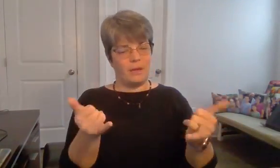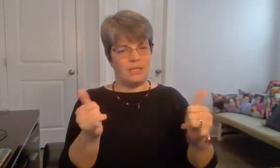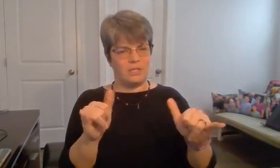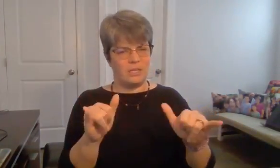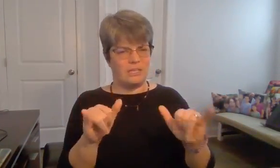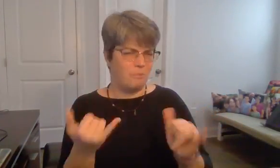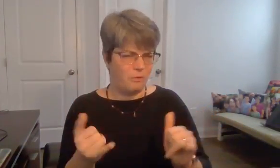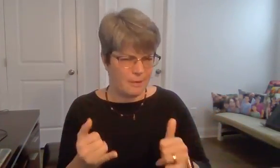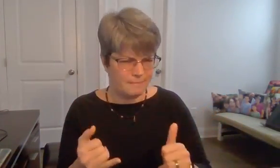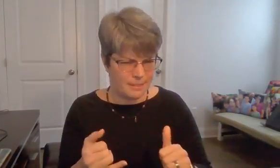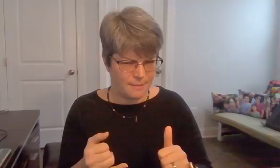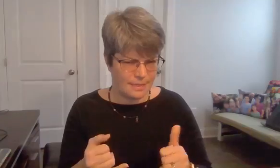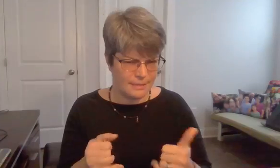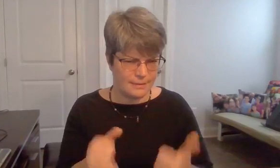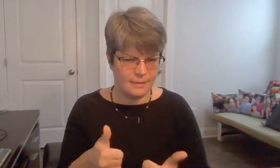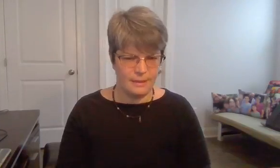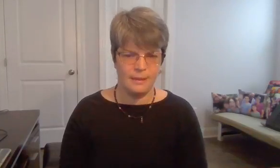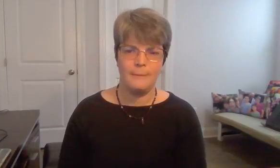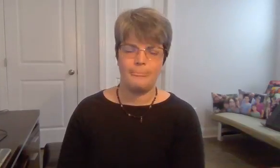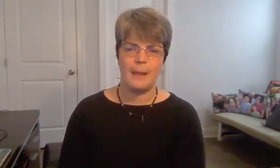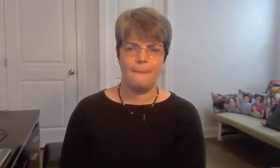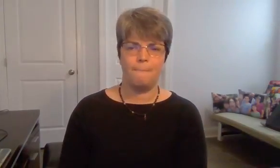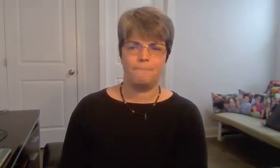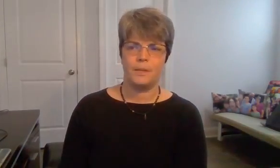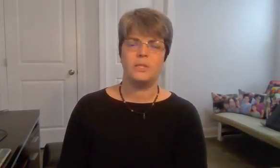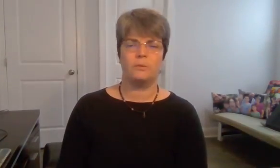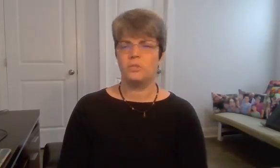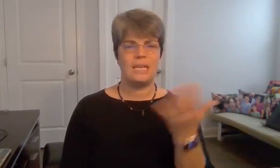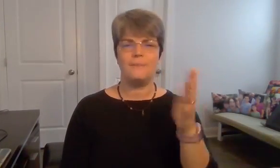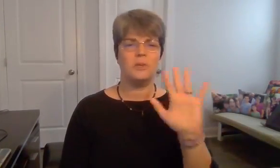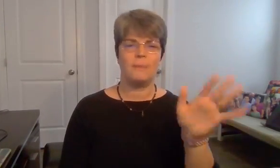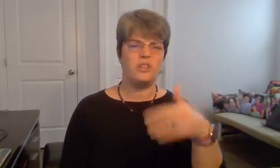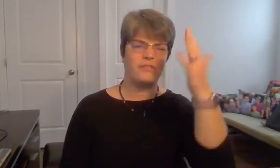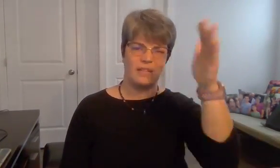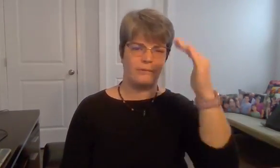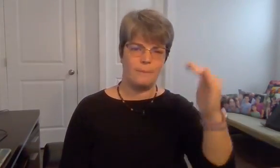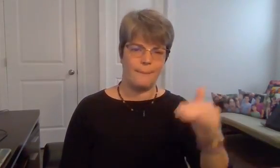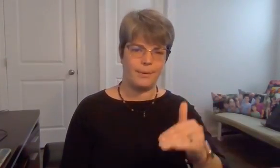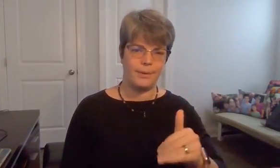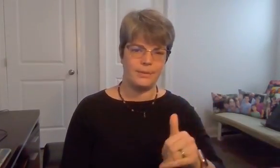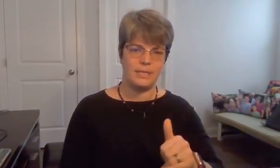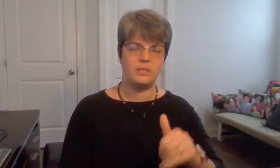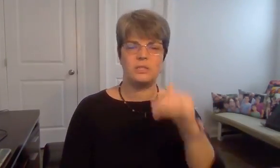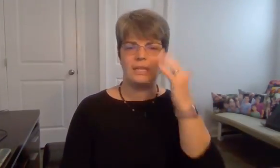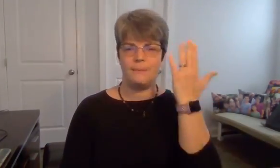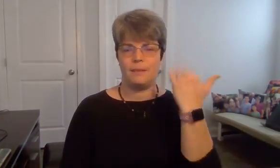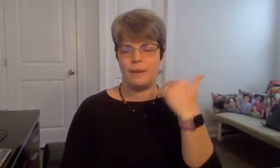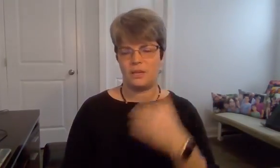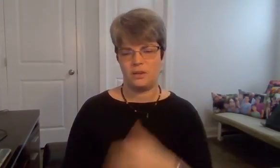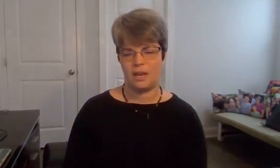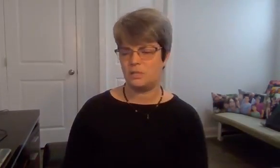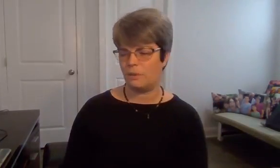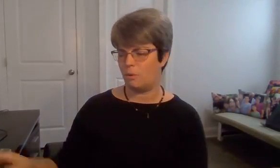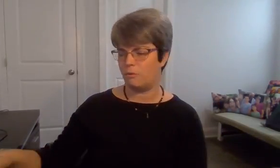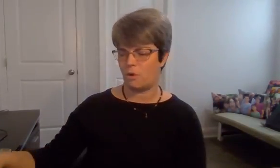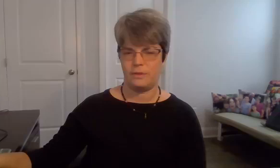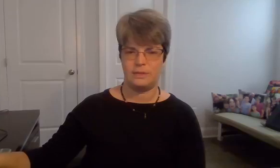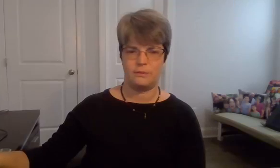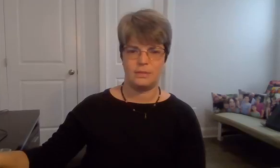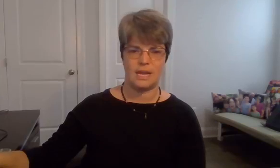orientation, different movement. Does that make sense? So just keep those in mind. You don't have to like remember those things. Just keep it in the back of your head as we go over all these different signs.